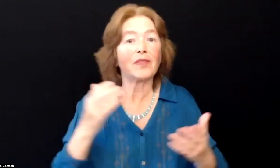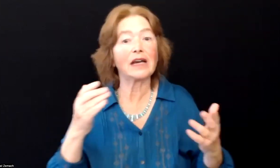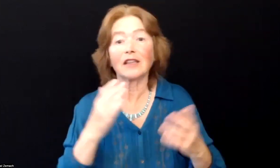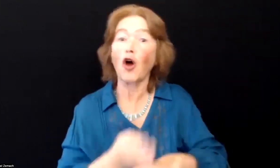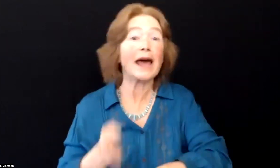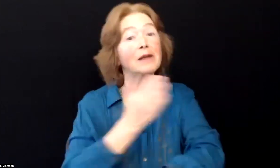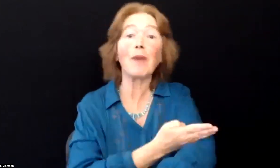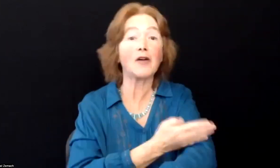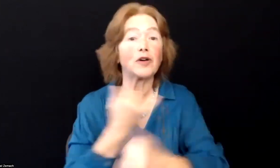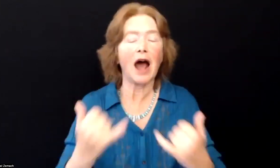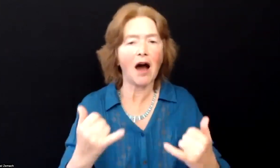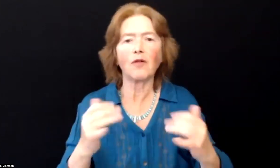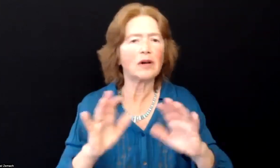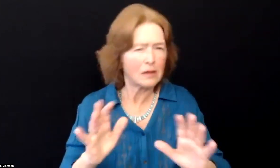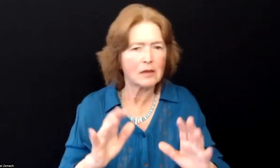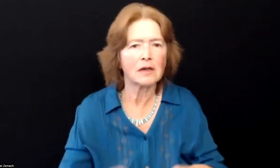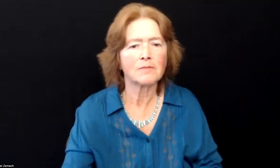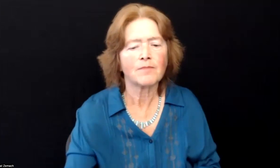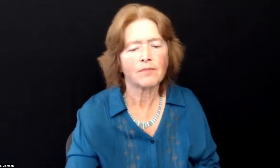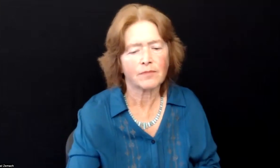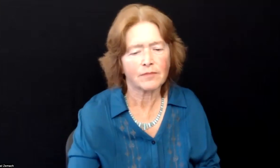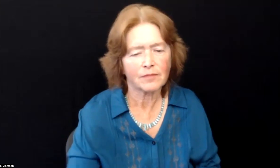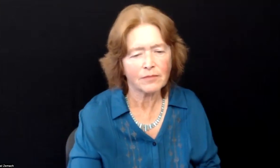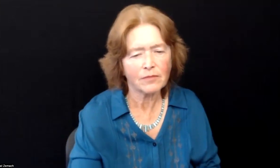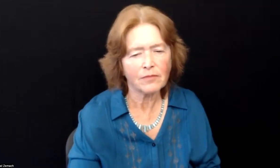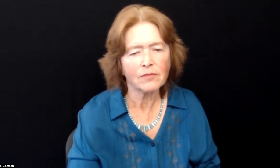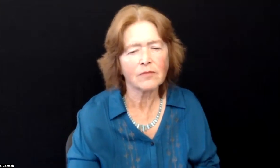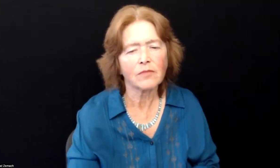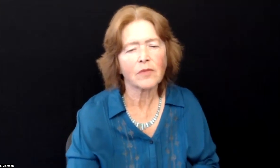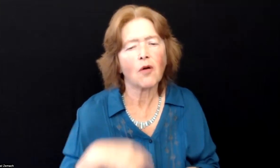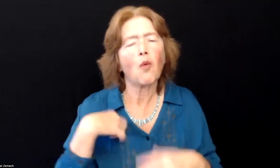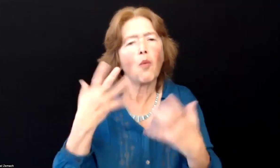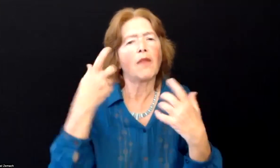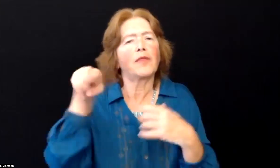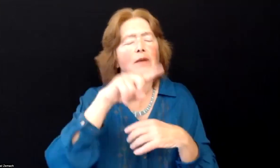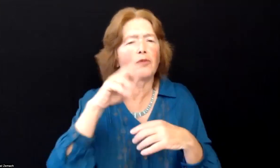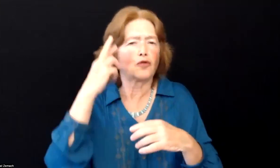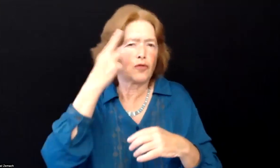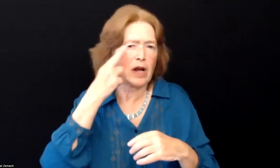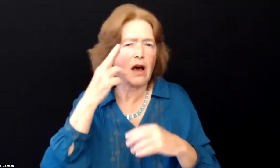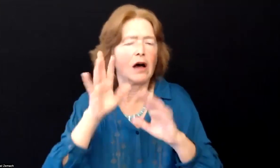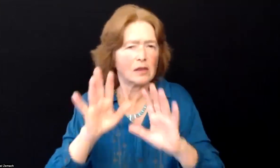I don't want them to assume things are getting better. I want them to realize